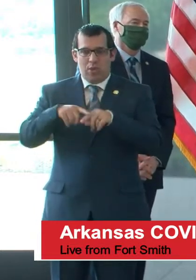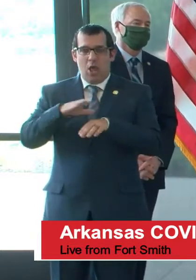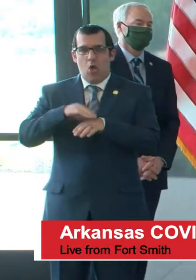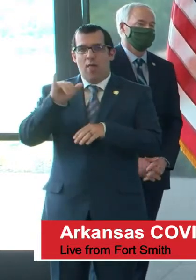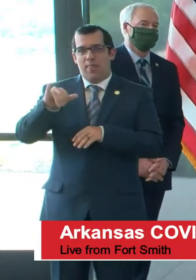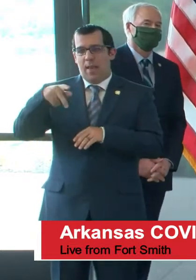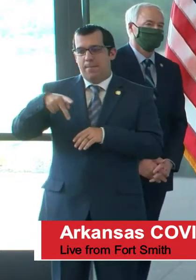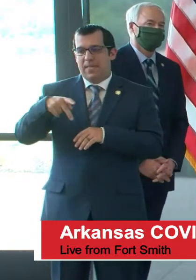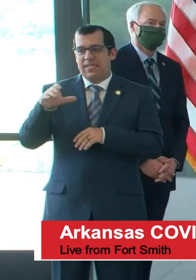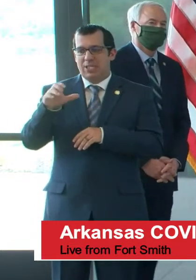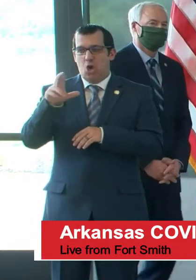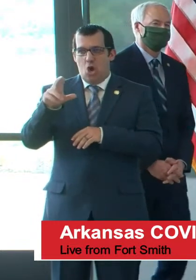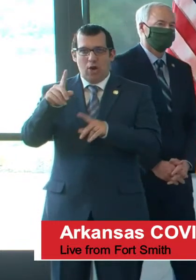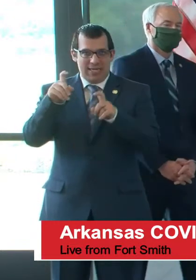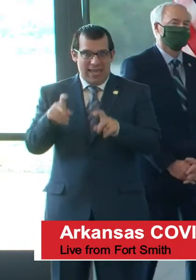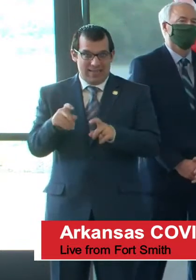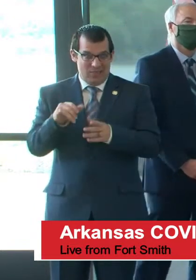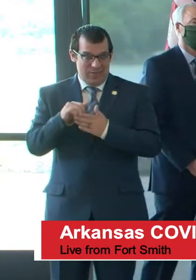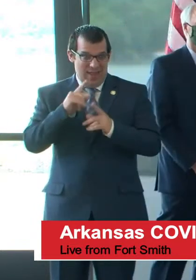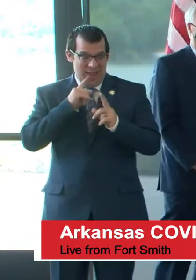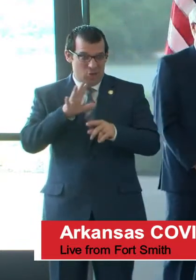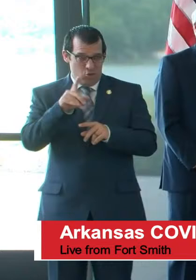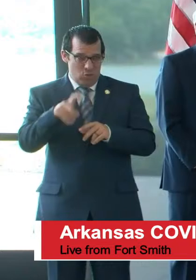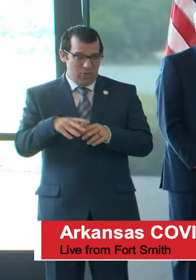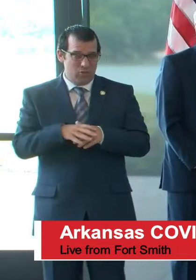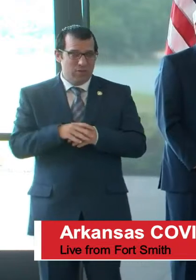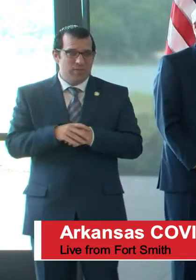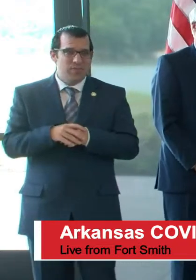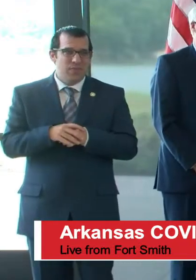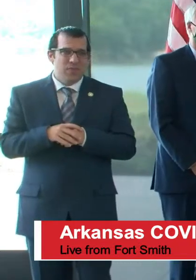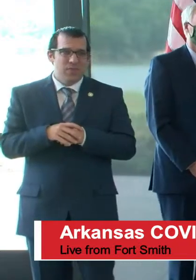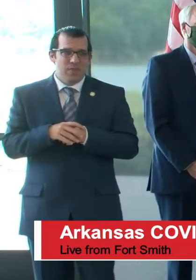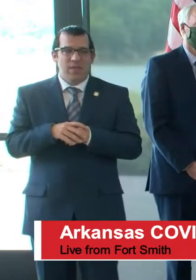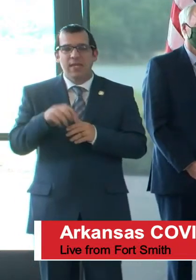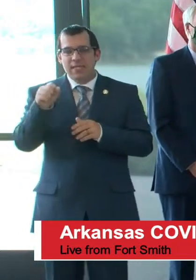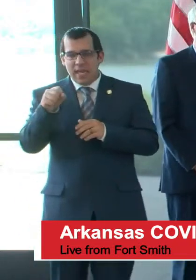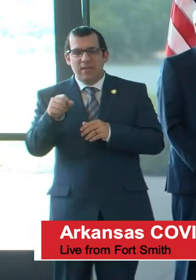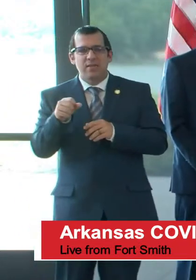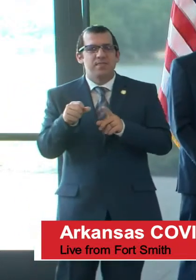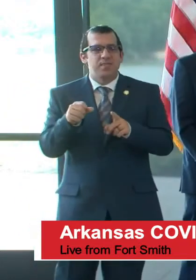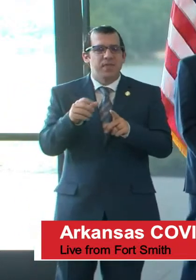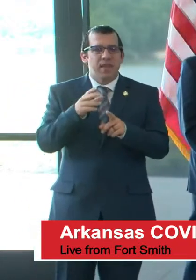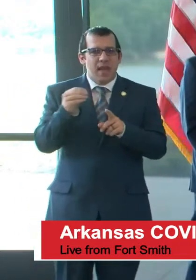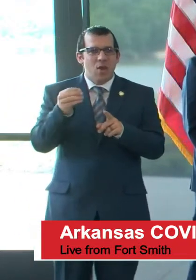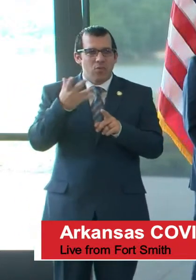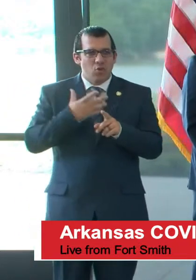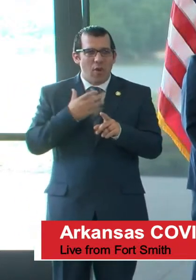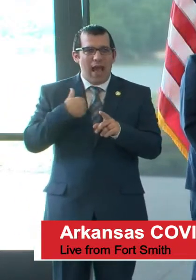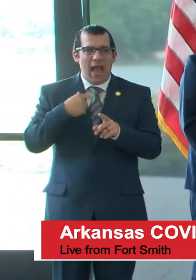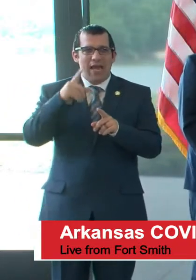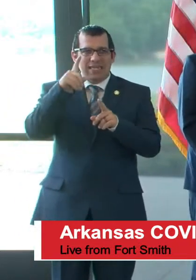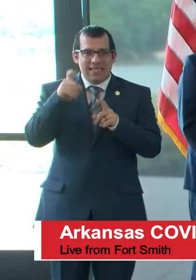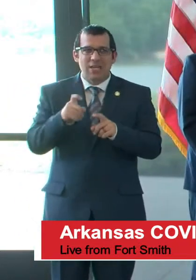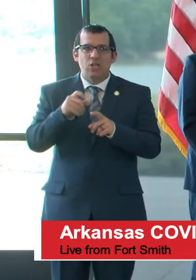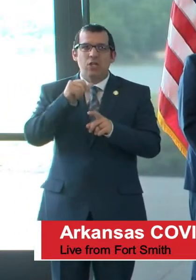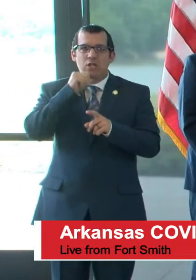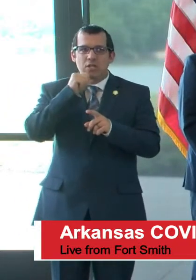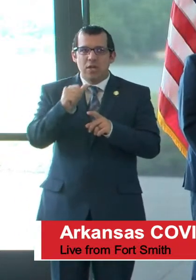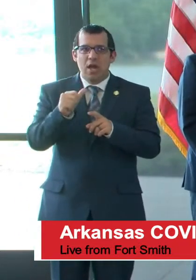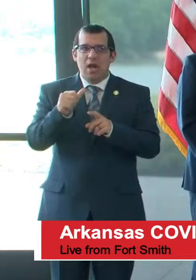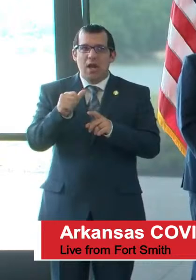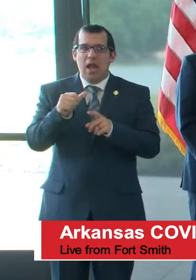on the PCR tests. So did that answer your question? Yes, but also we've been told there's a test where you don't have to